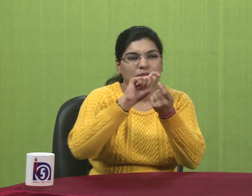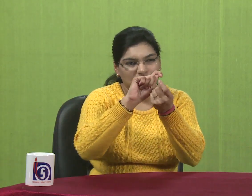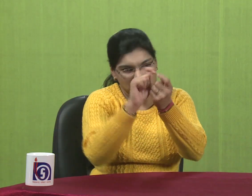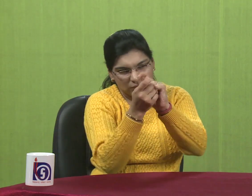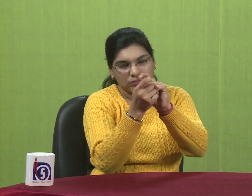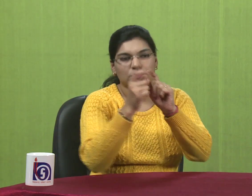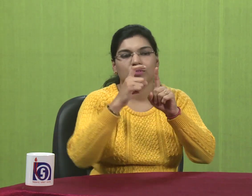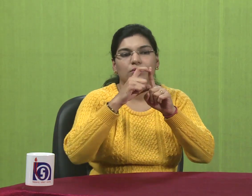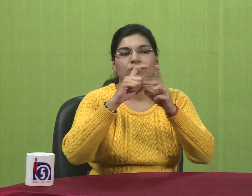blue line